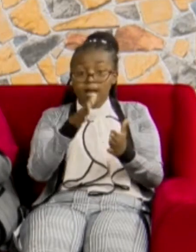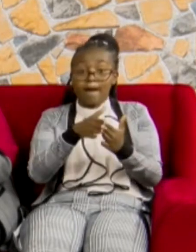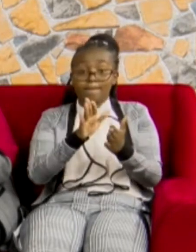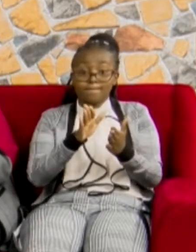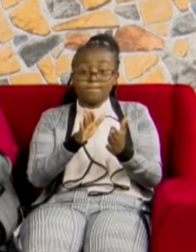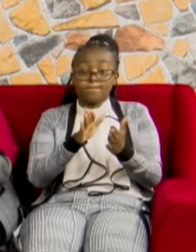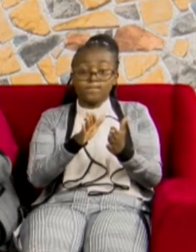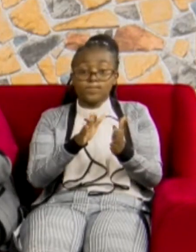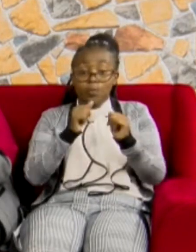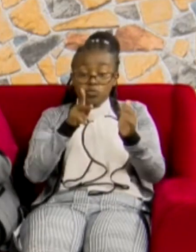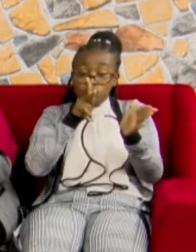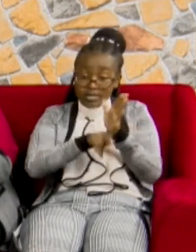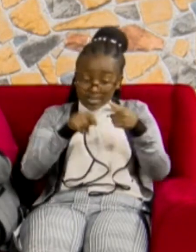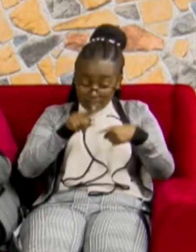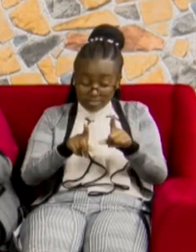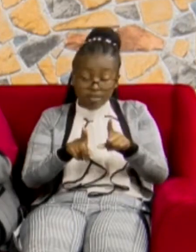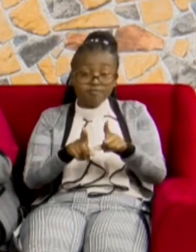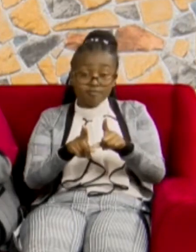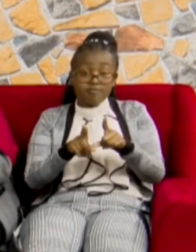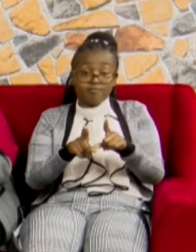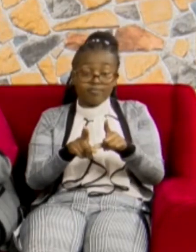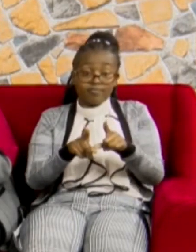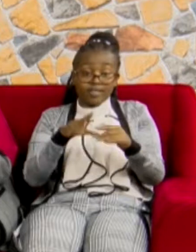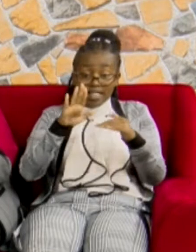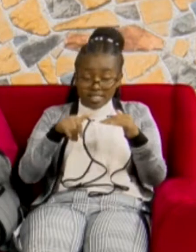to commit suicide as adolescents than